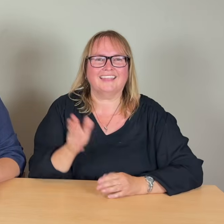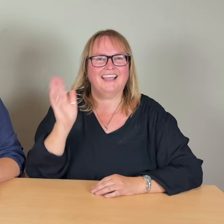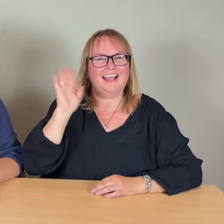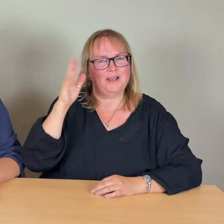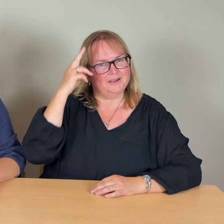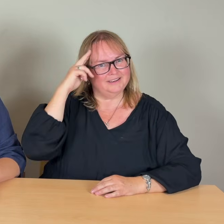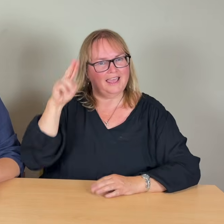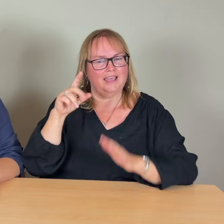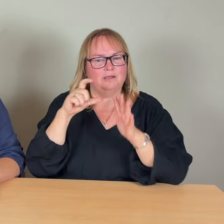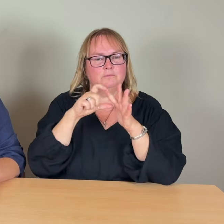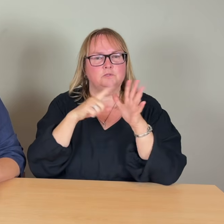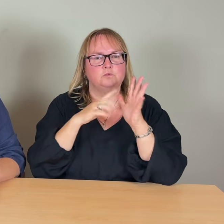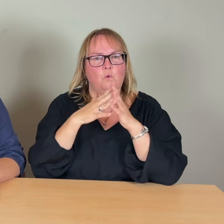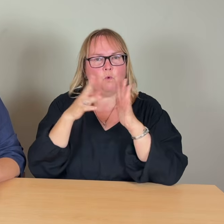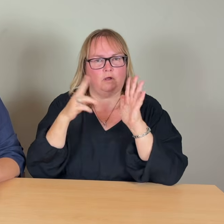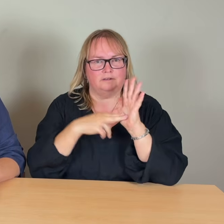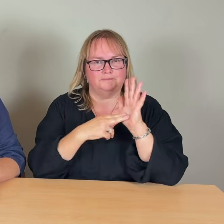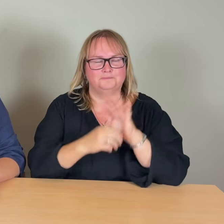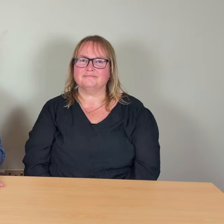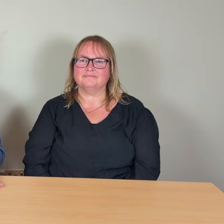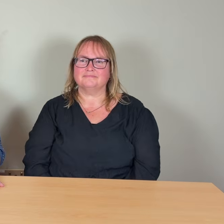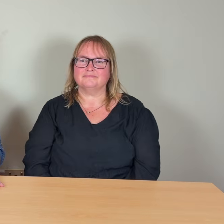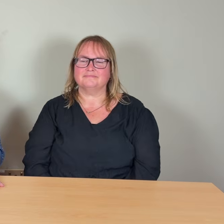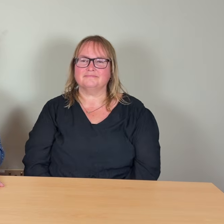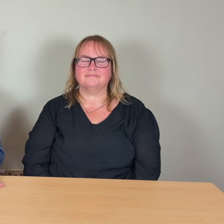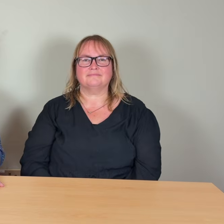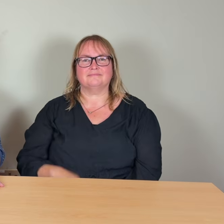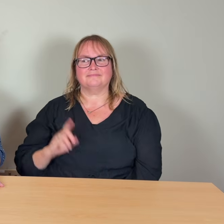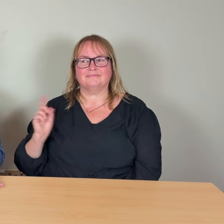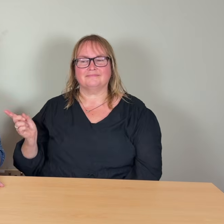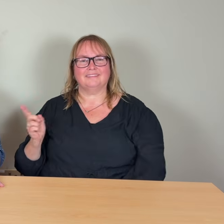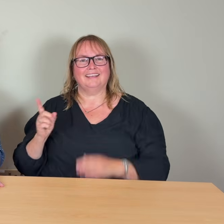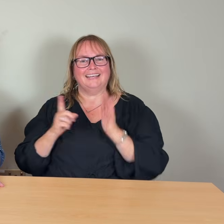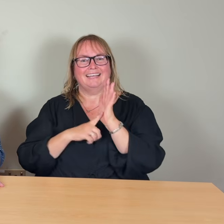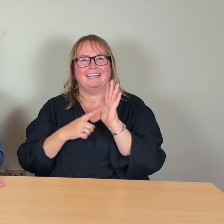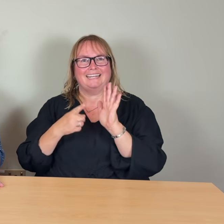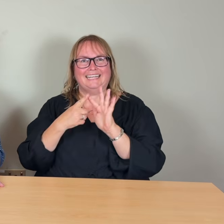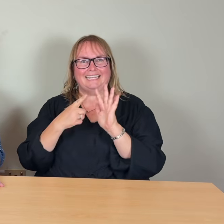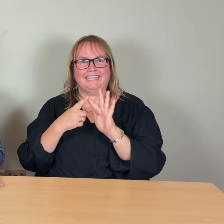Hello, my name's Dawn. And I'm Lee.